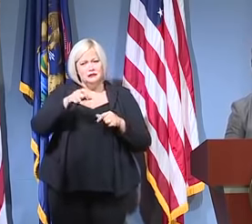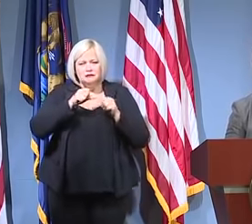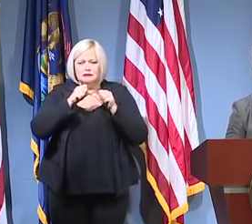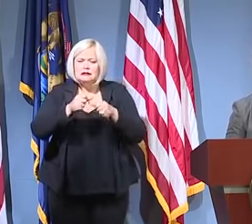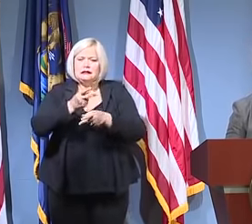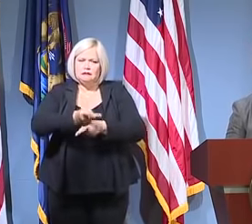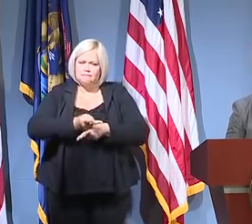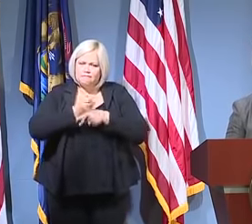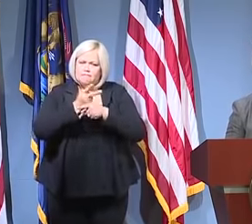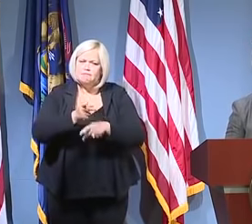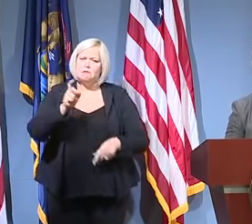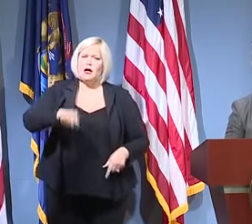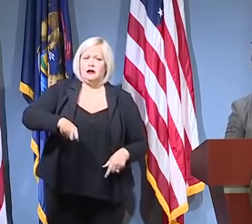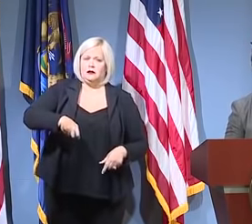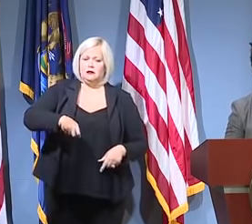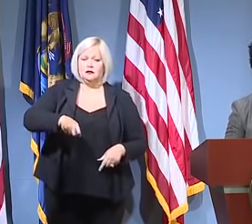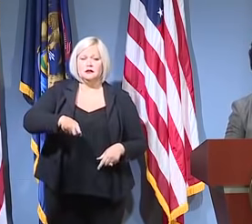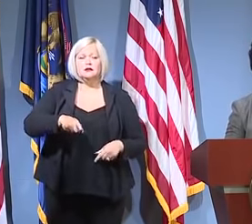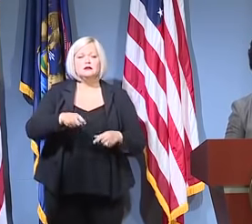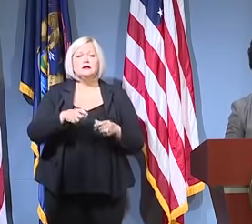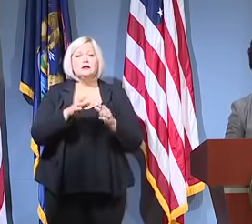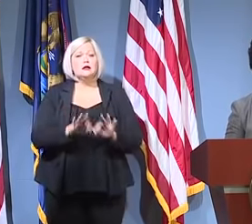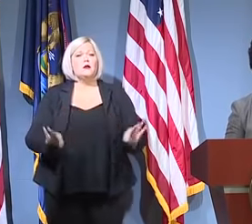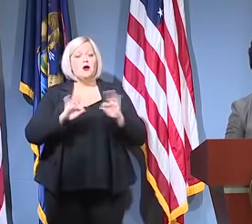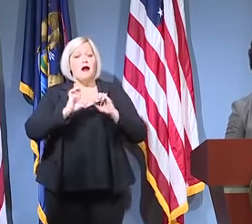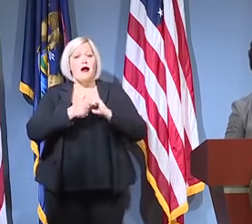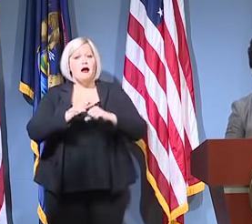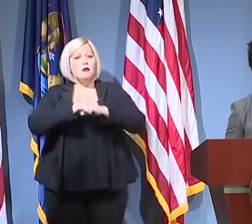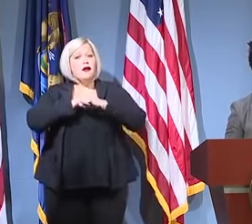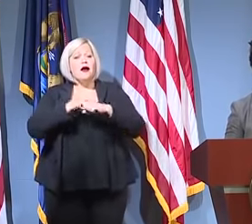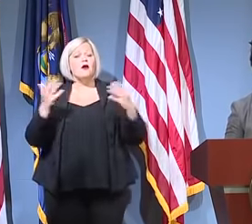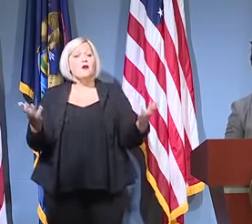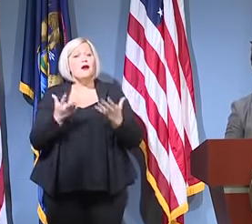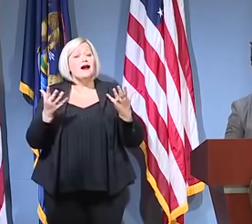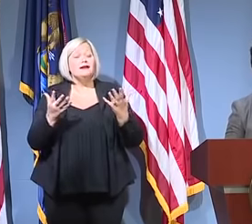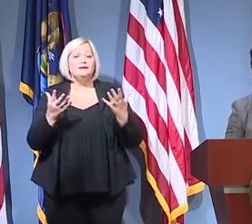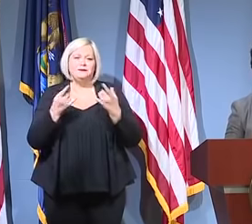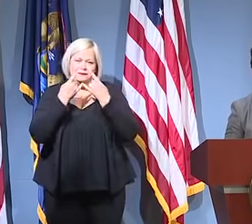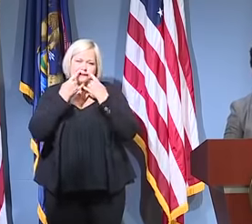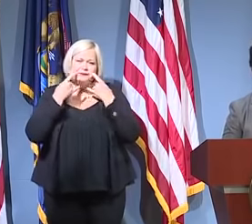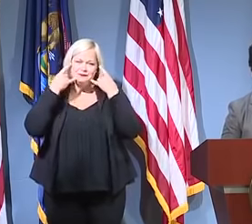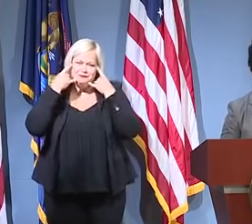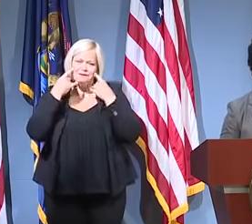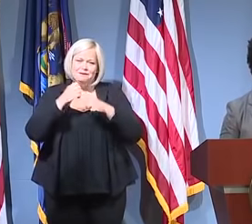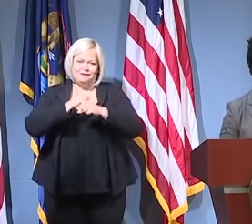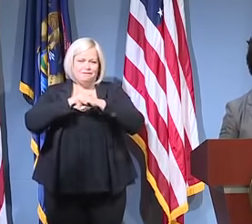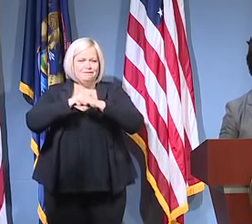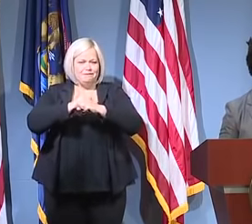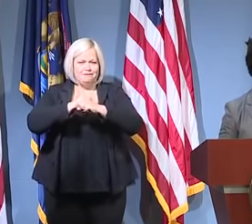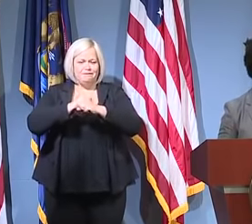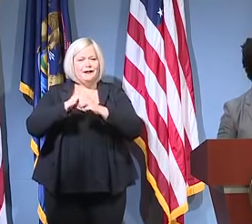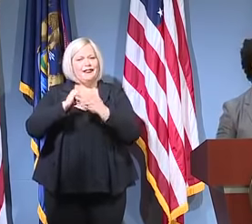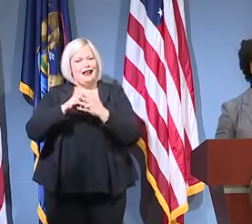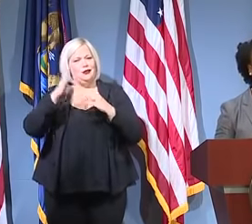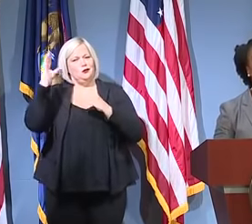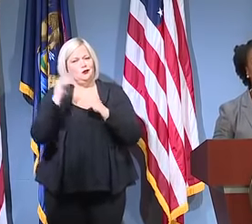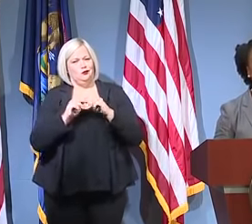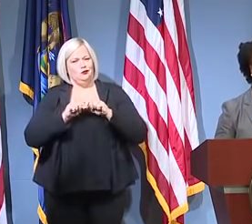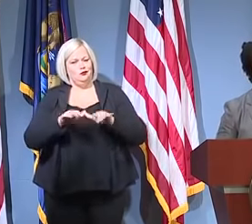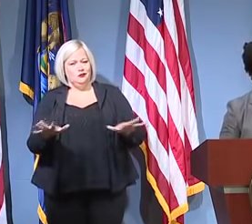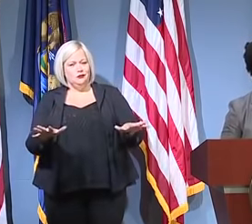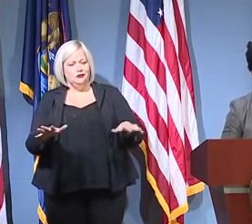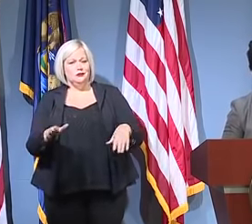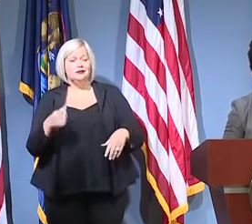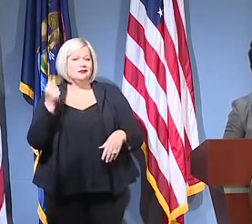most important things everyone can do is wear a mask. Masks work, and they prevent the spread of the disease. I work